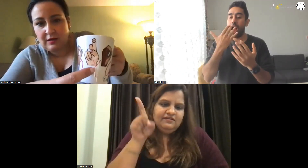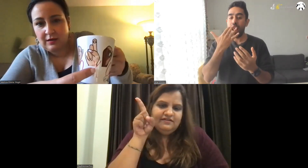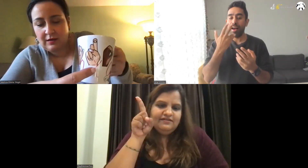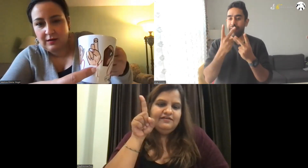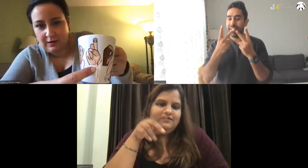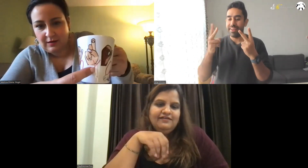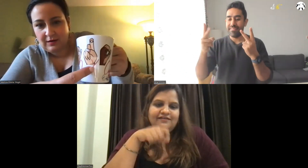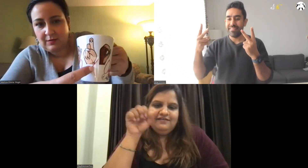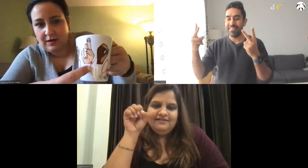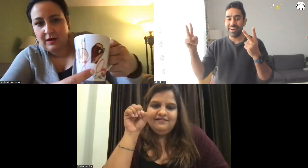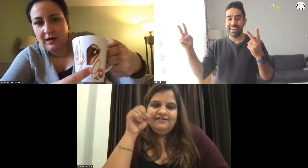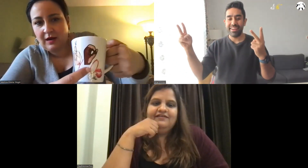That's